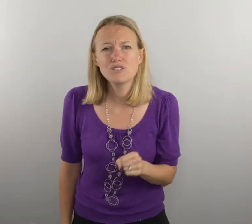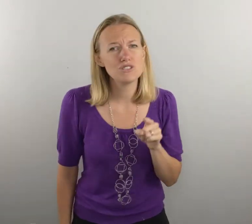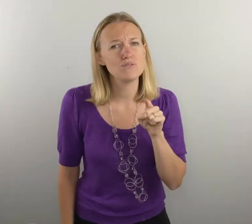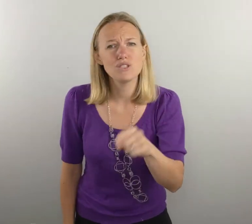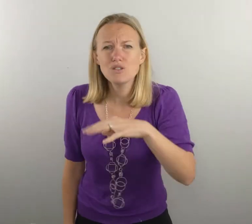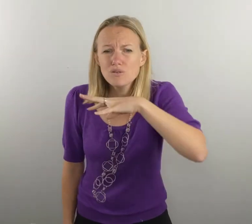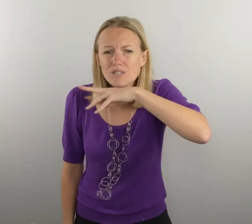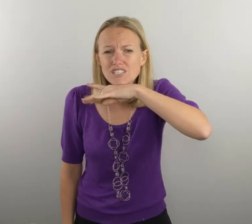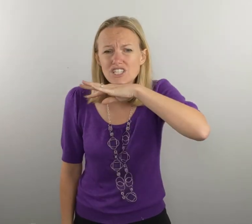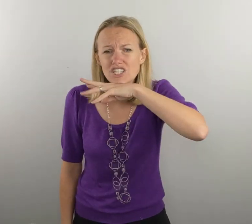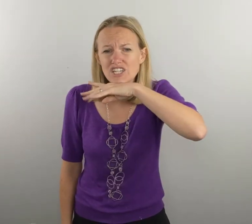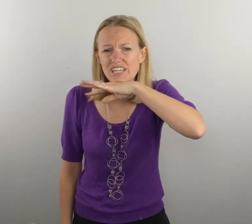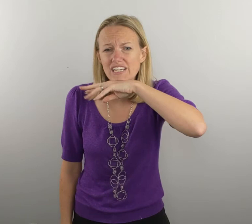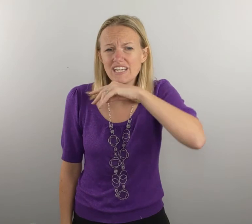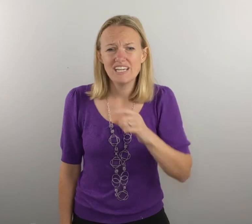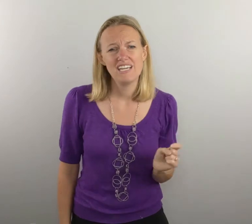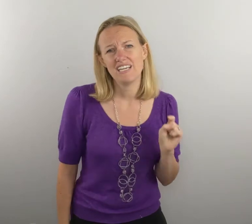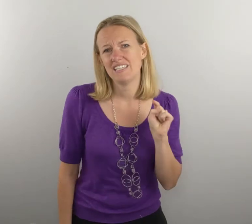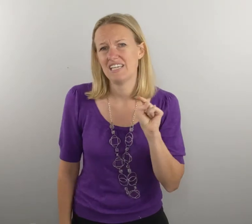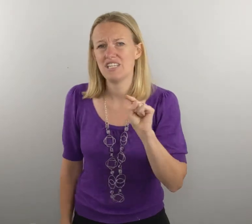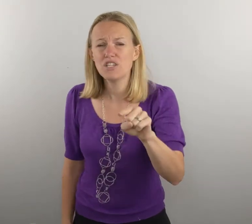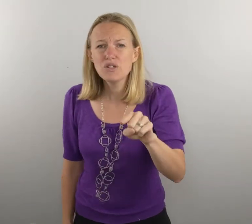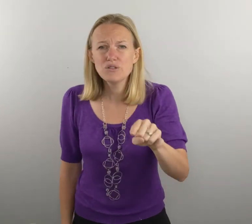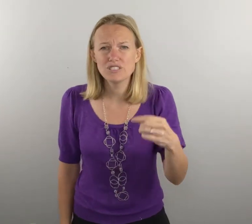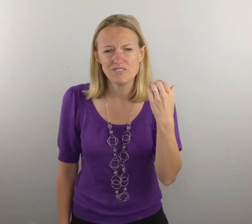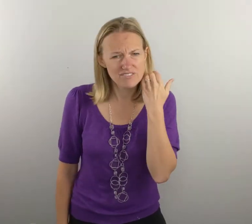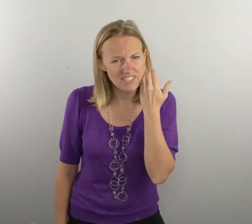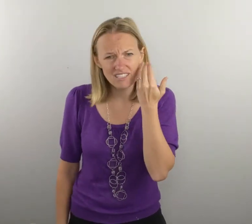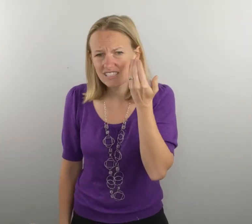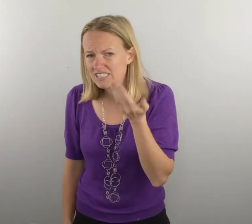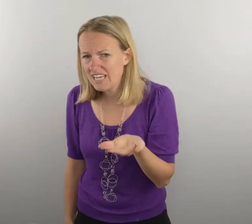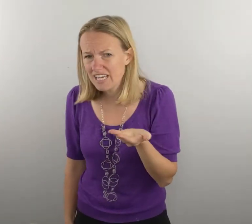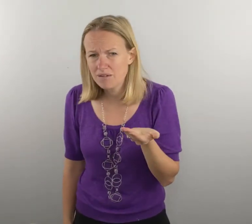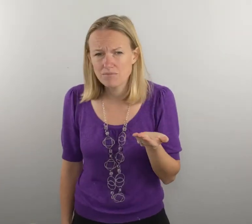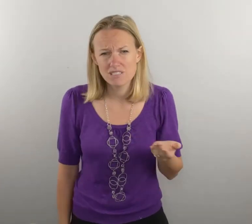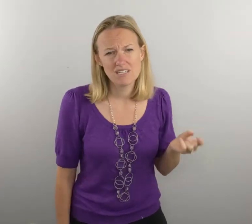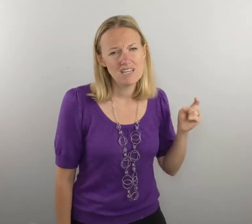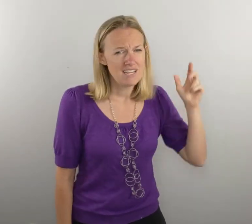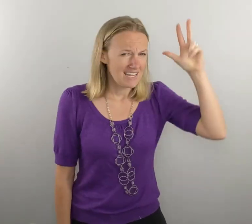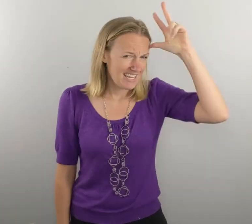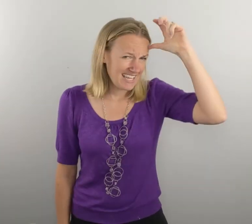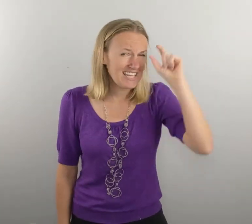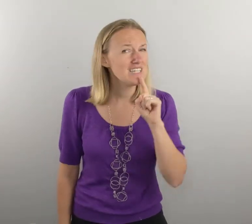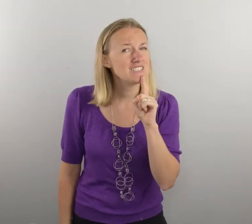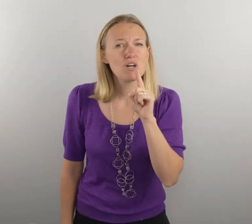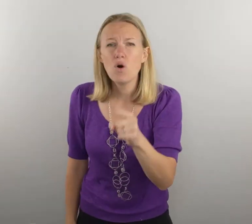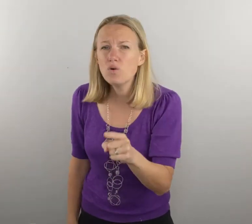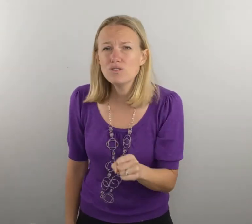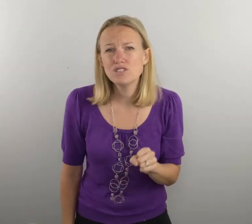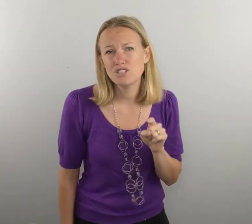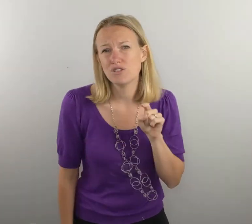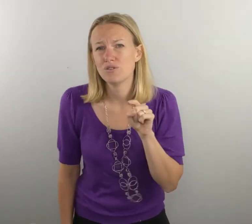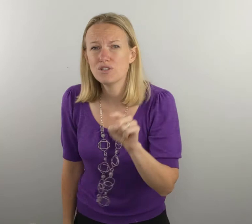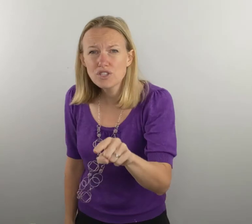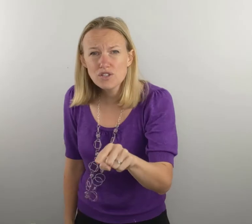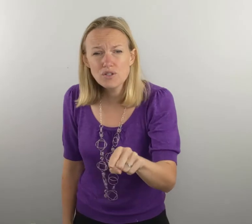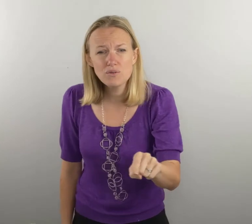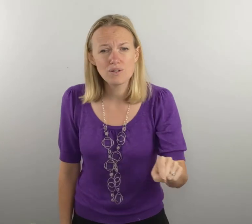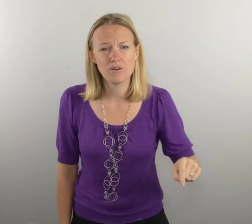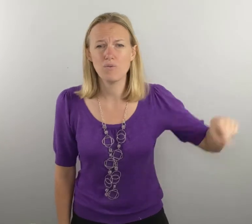you you were dirty and that you should feel ashamed. He told you you were the